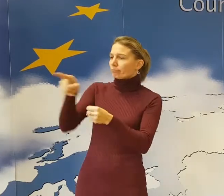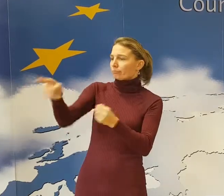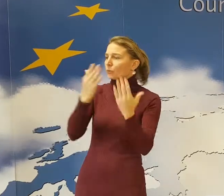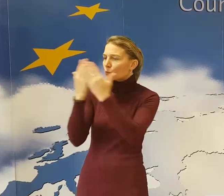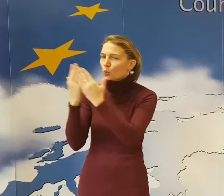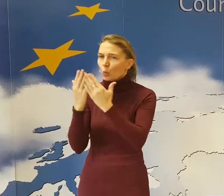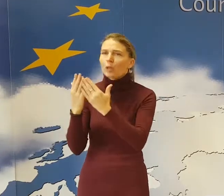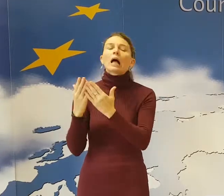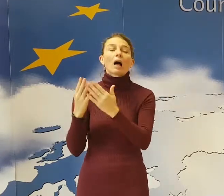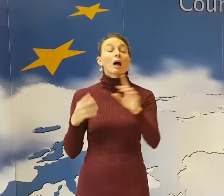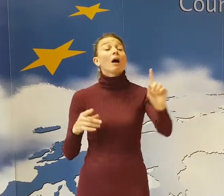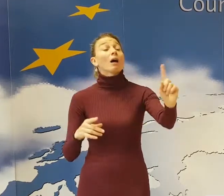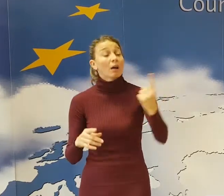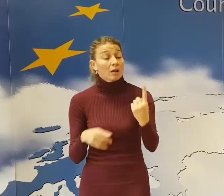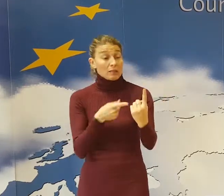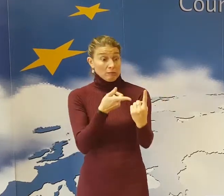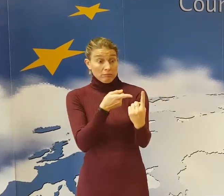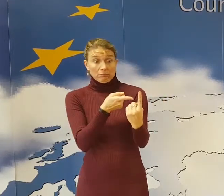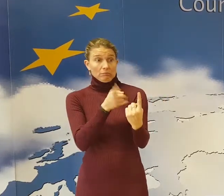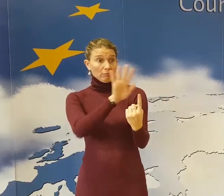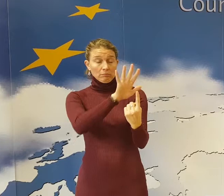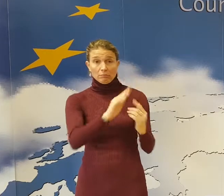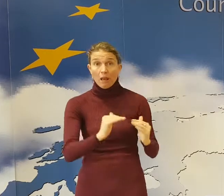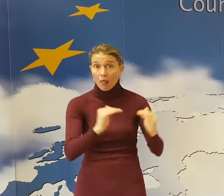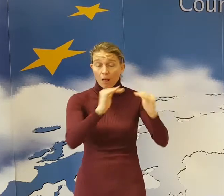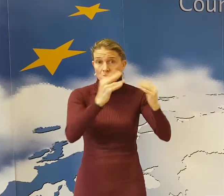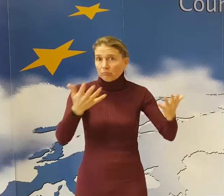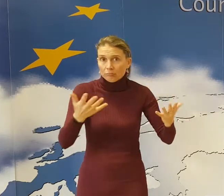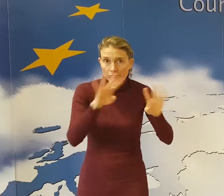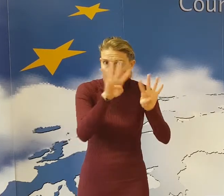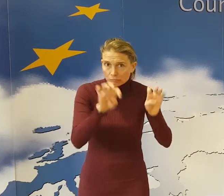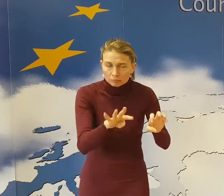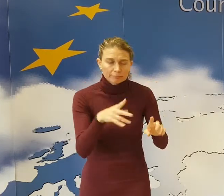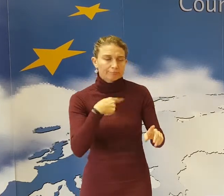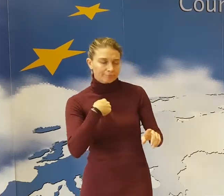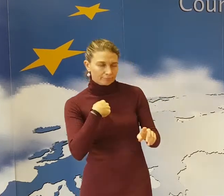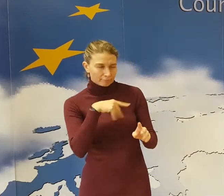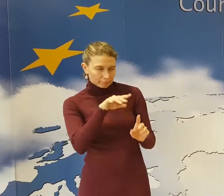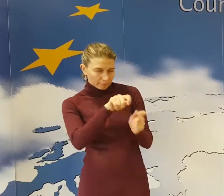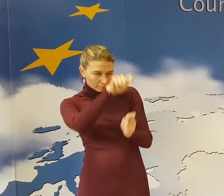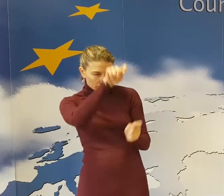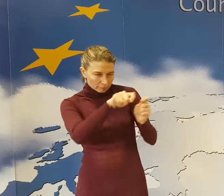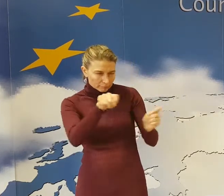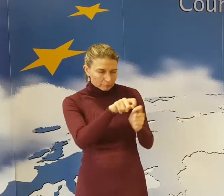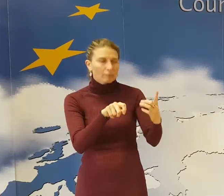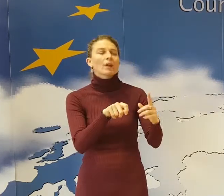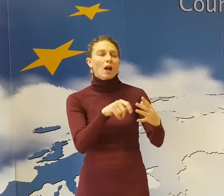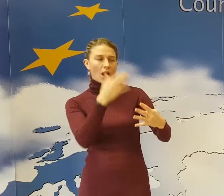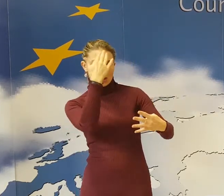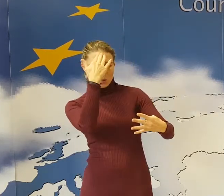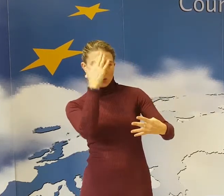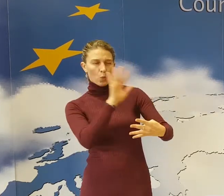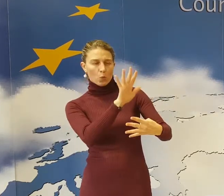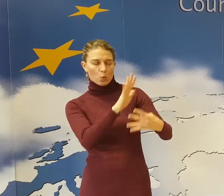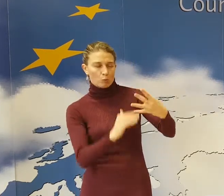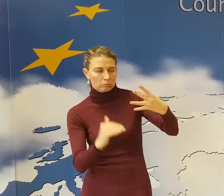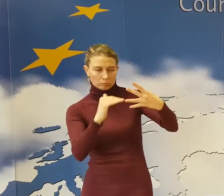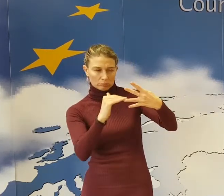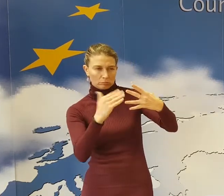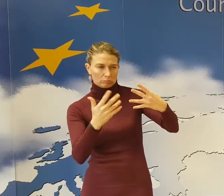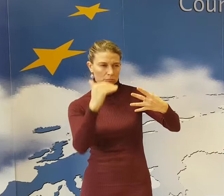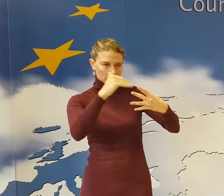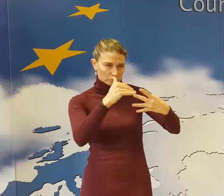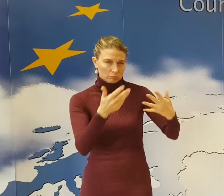at which level in the sign language class they fit best. Or it could be a proficiency test, basically